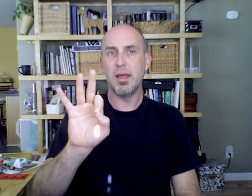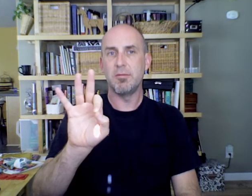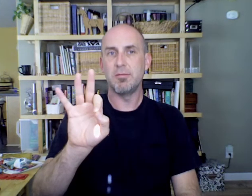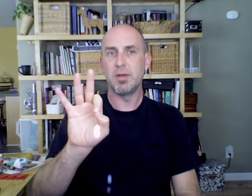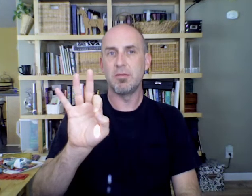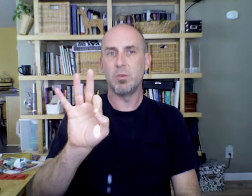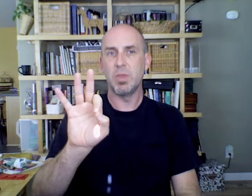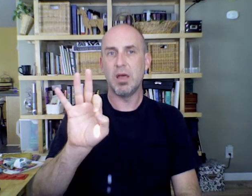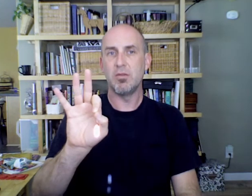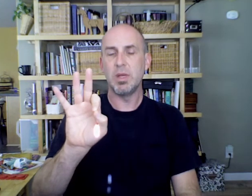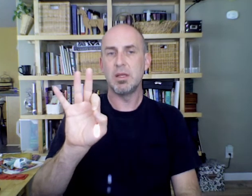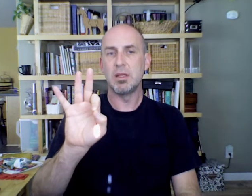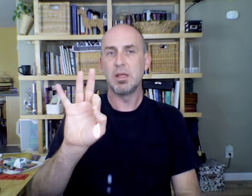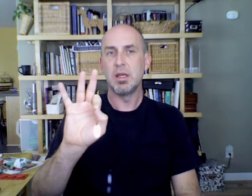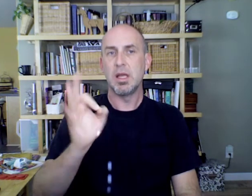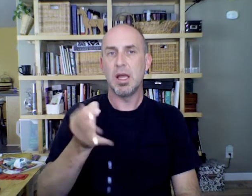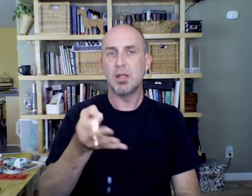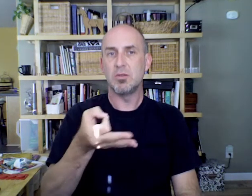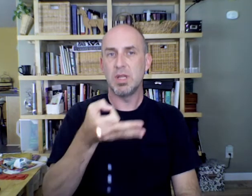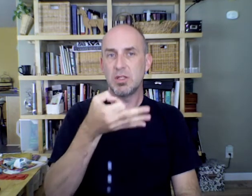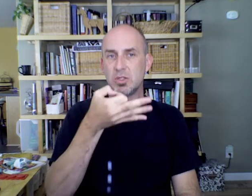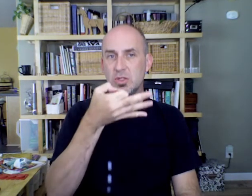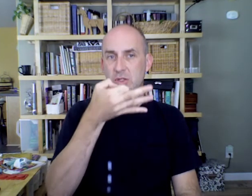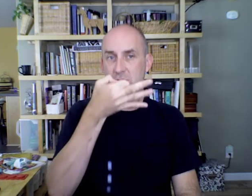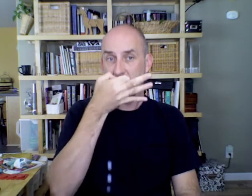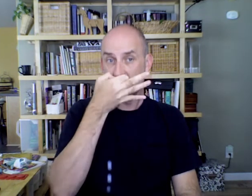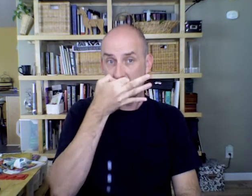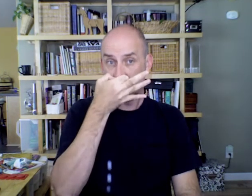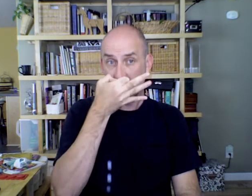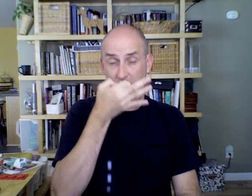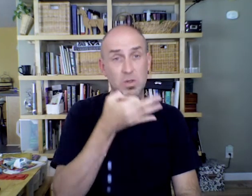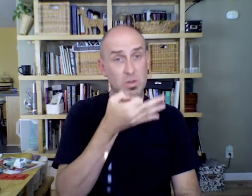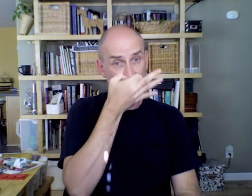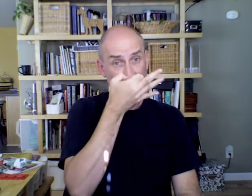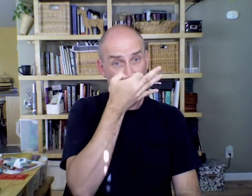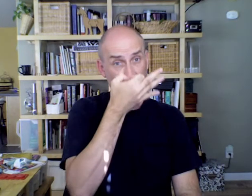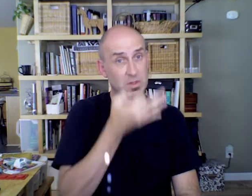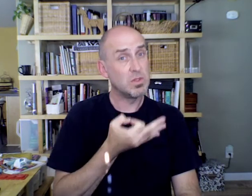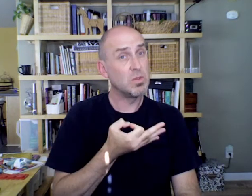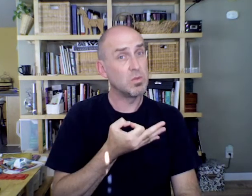F from the alphabet, and you touch your nose. Very soon.